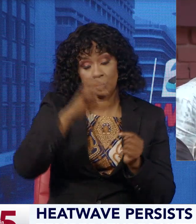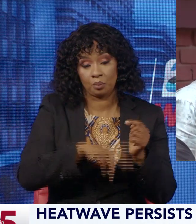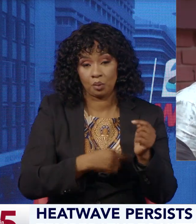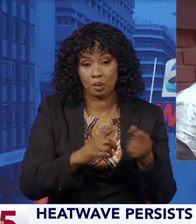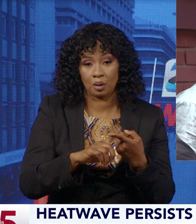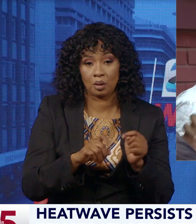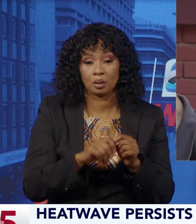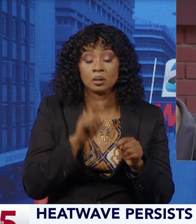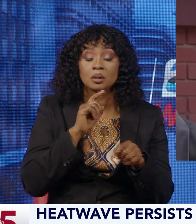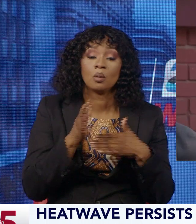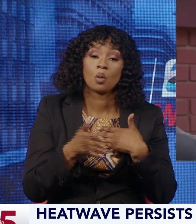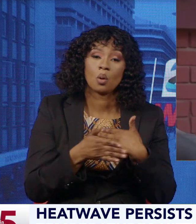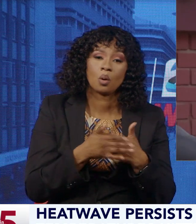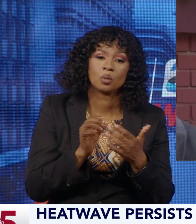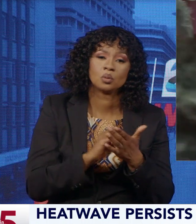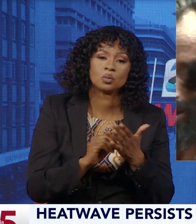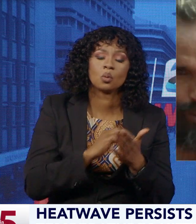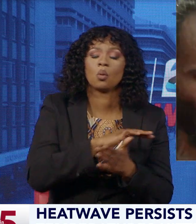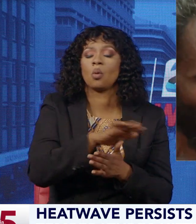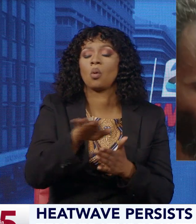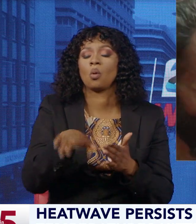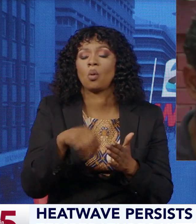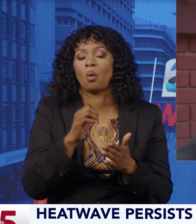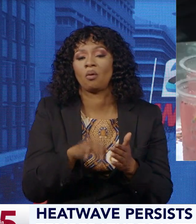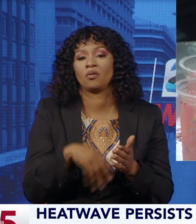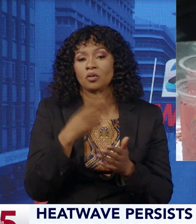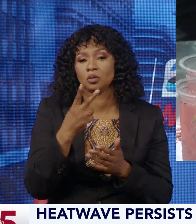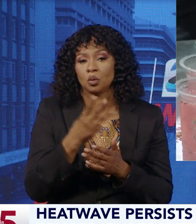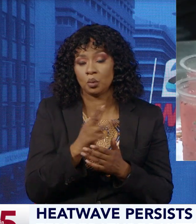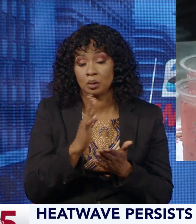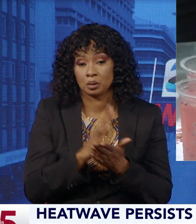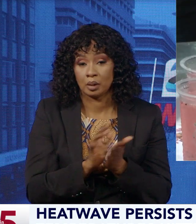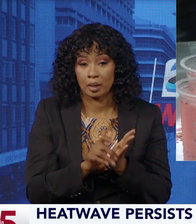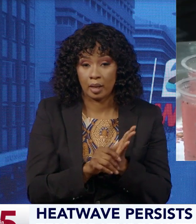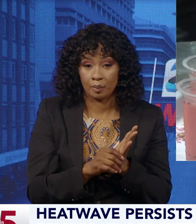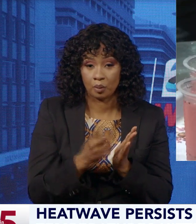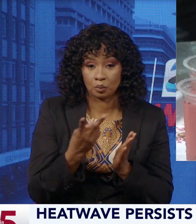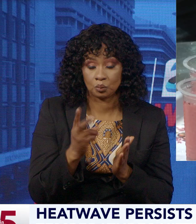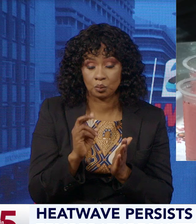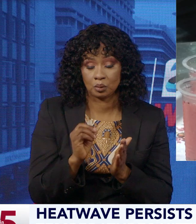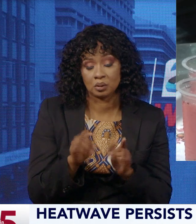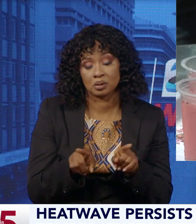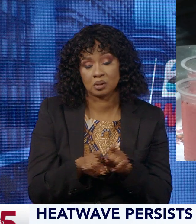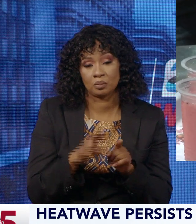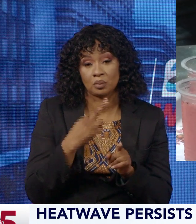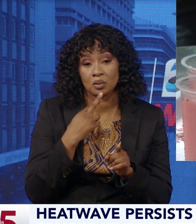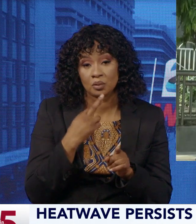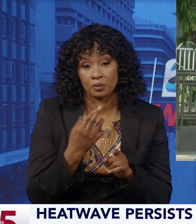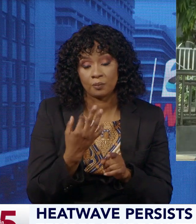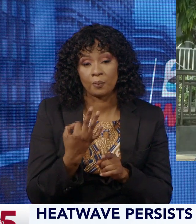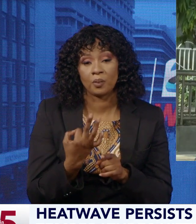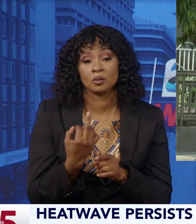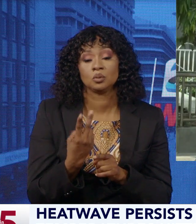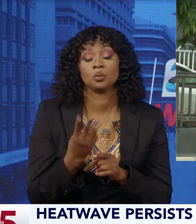has closed schools nationwide for 2 weeks starting from April 20, resulting in an estimated